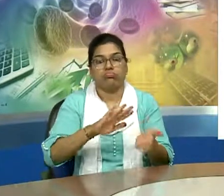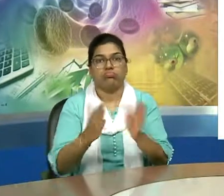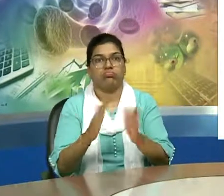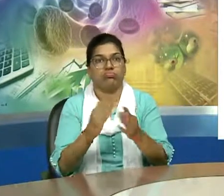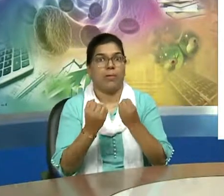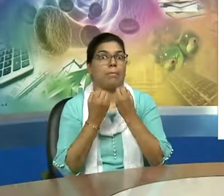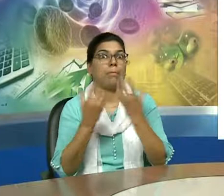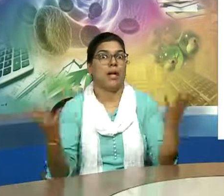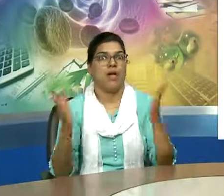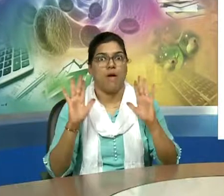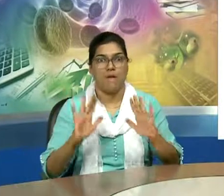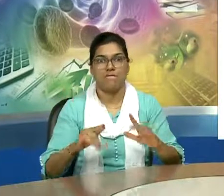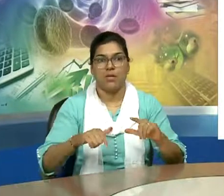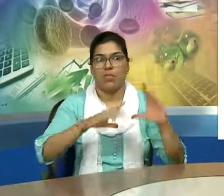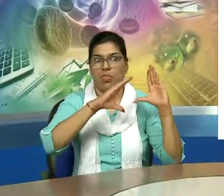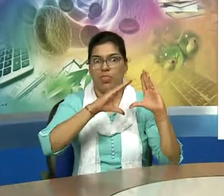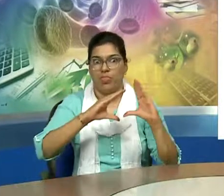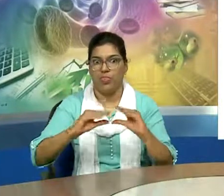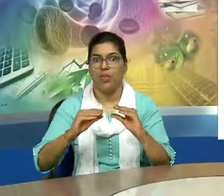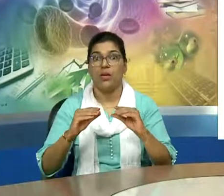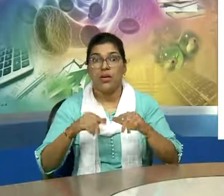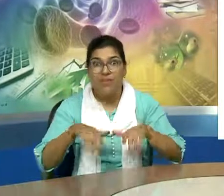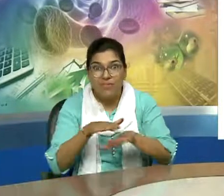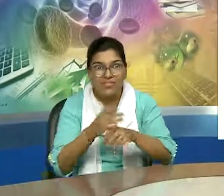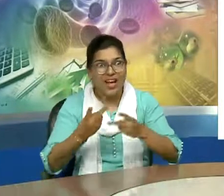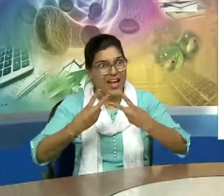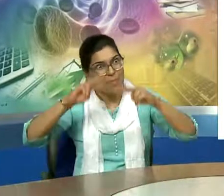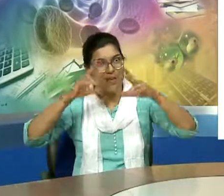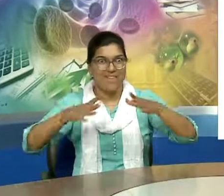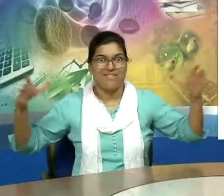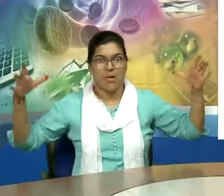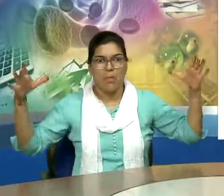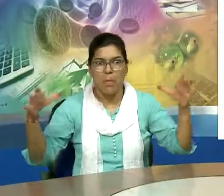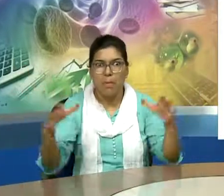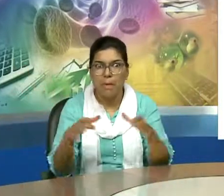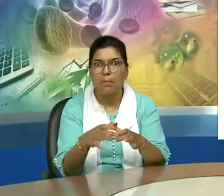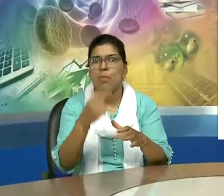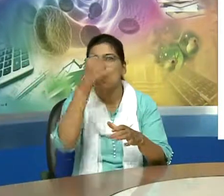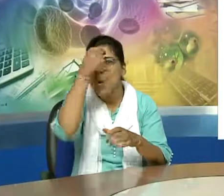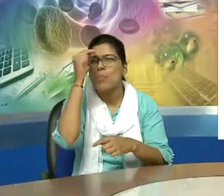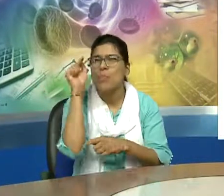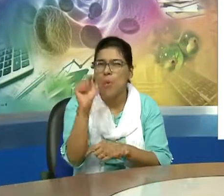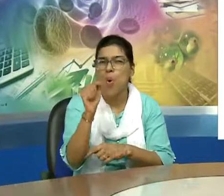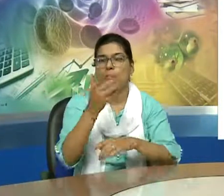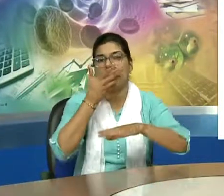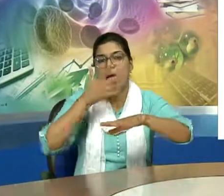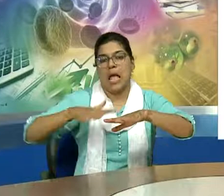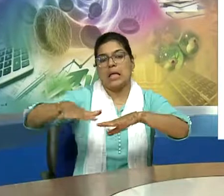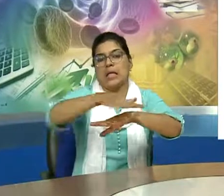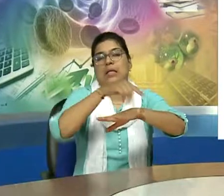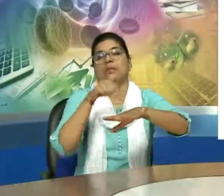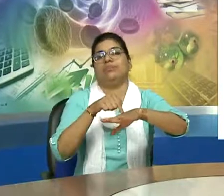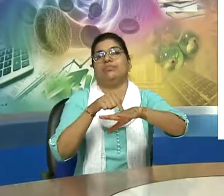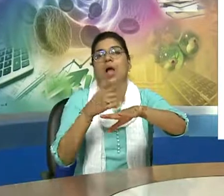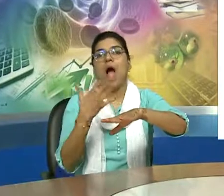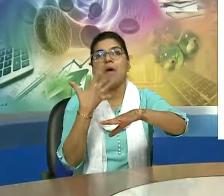are underwater, they are not able to get the right amount of oxygen. So